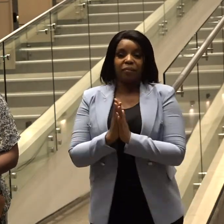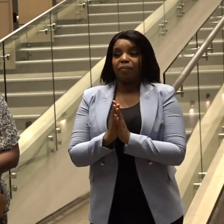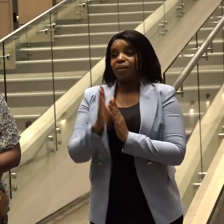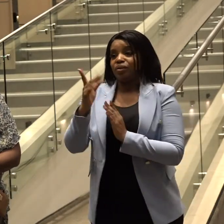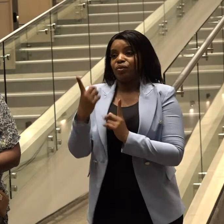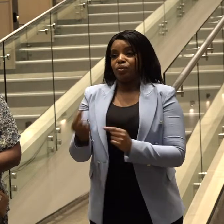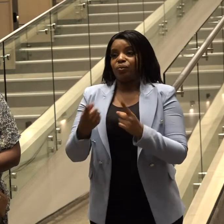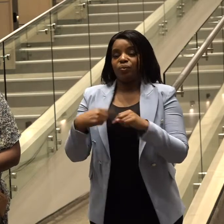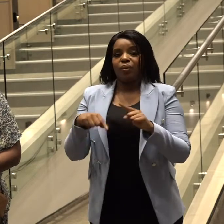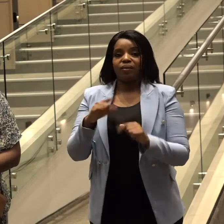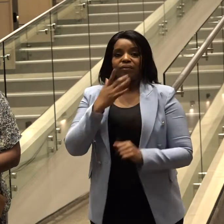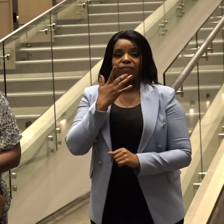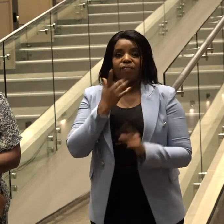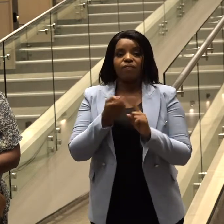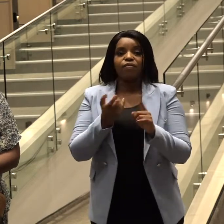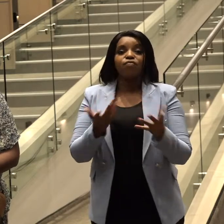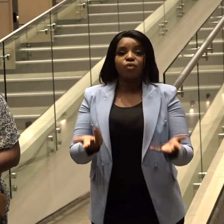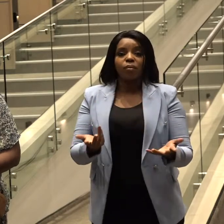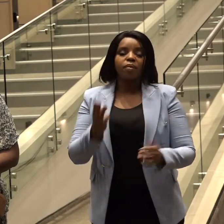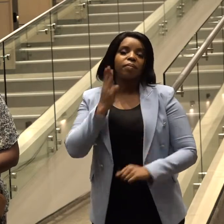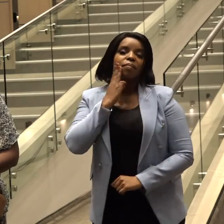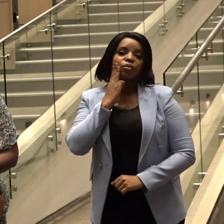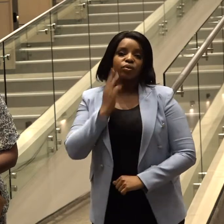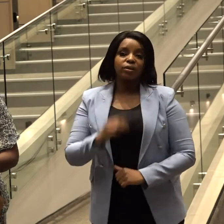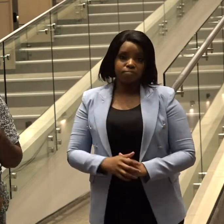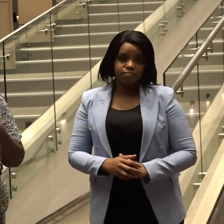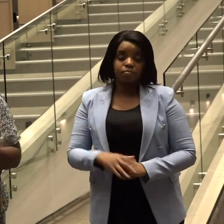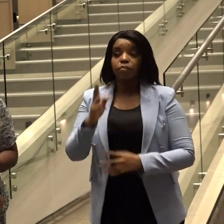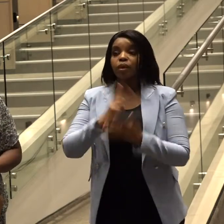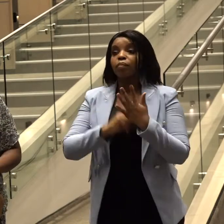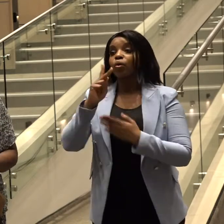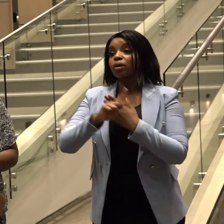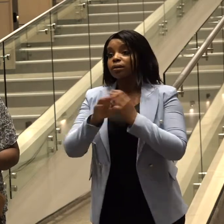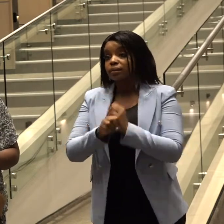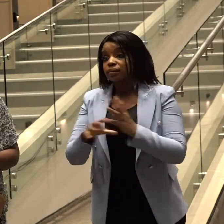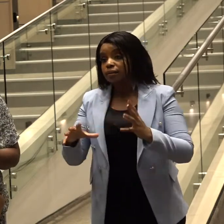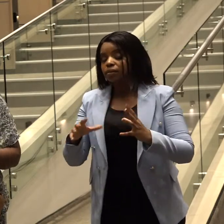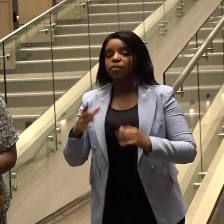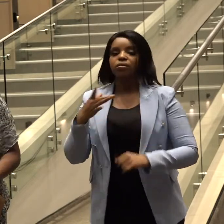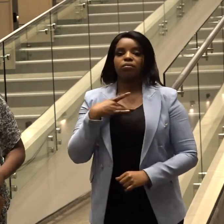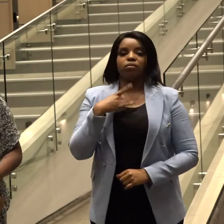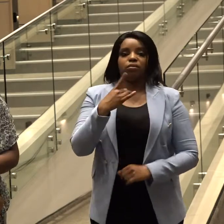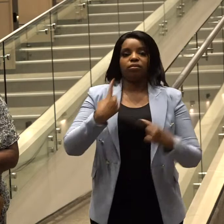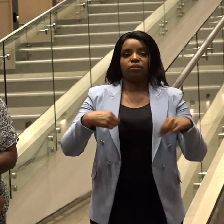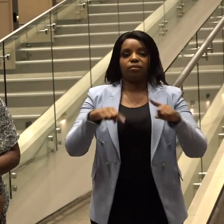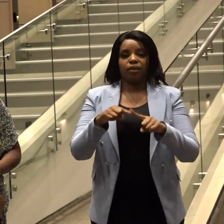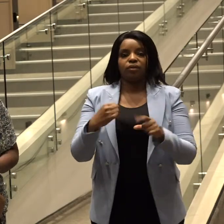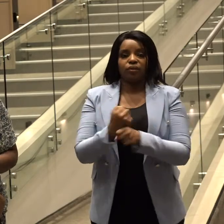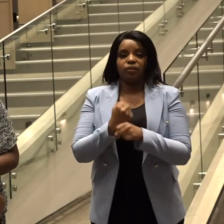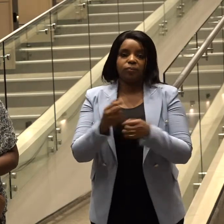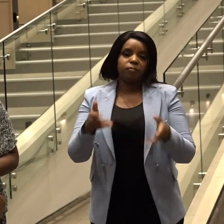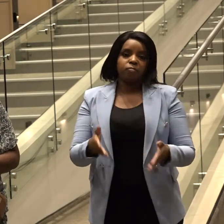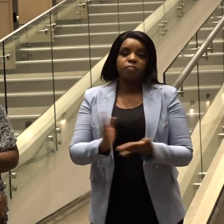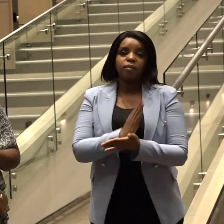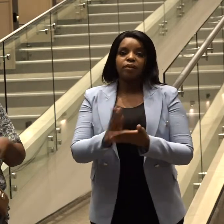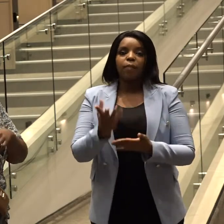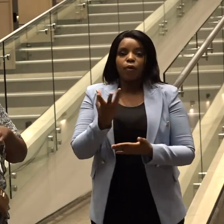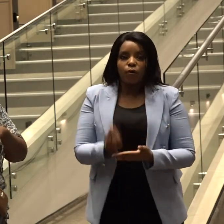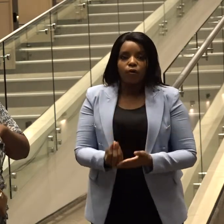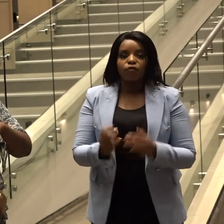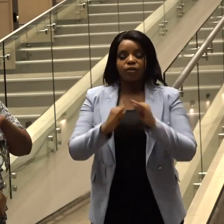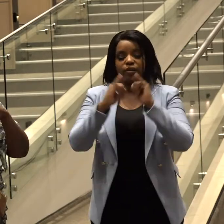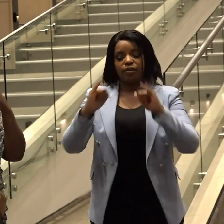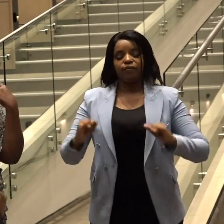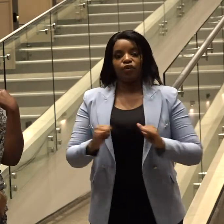favor from mamelodi uh when the project starts can you please hire us those who've got qualified certificates before